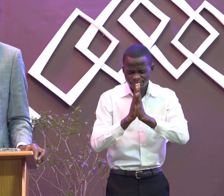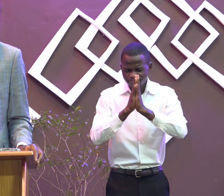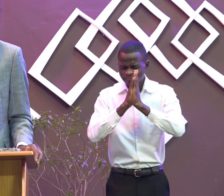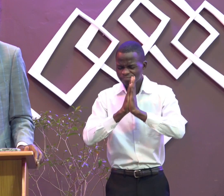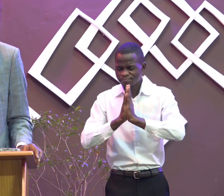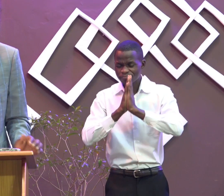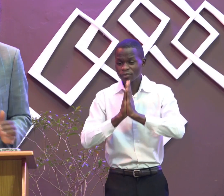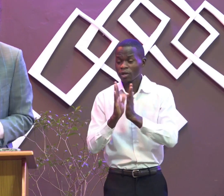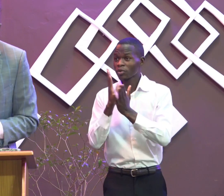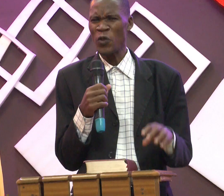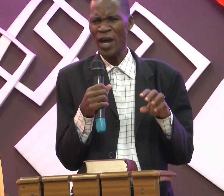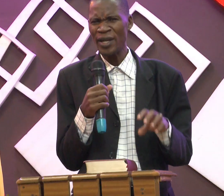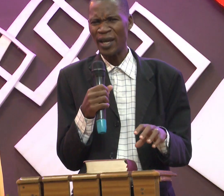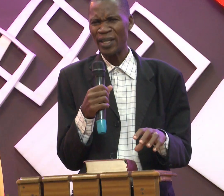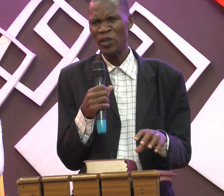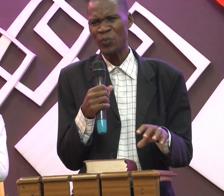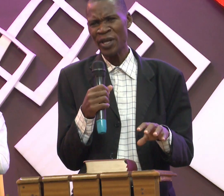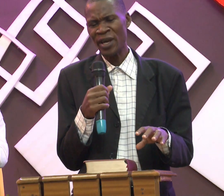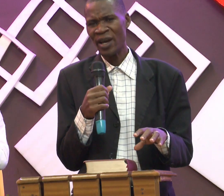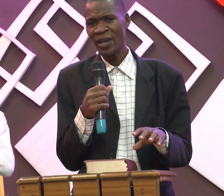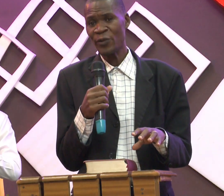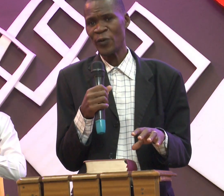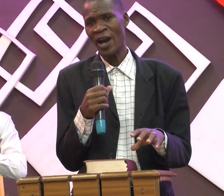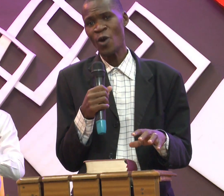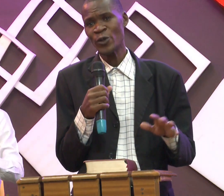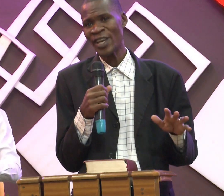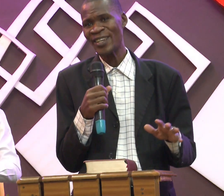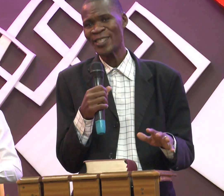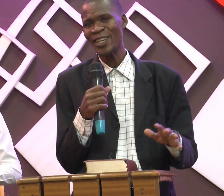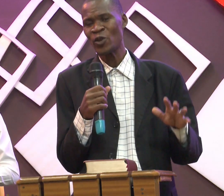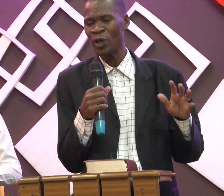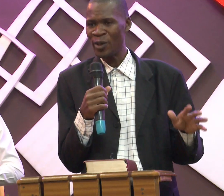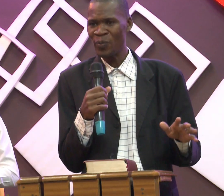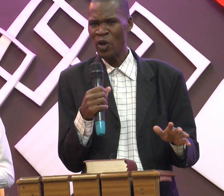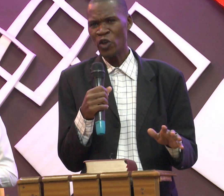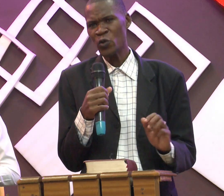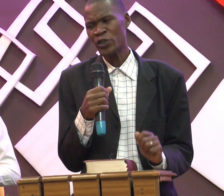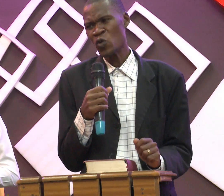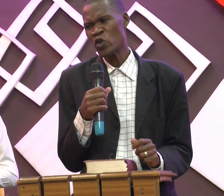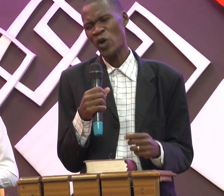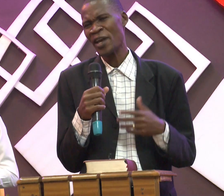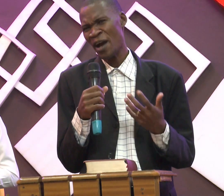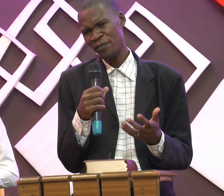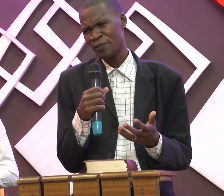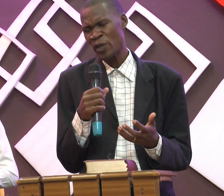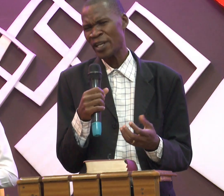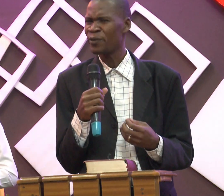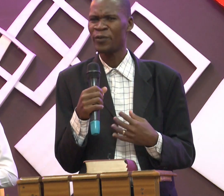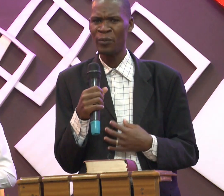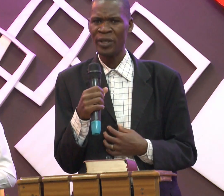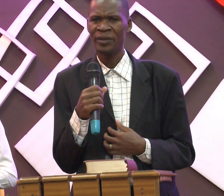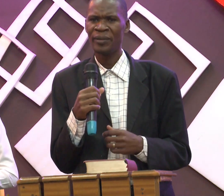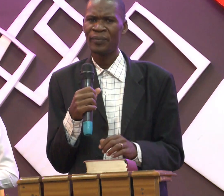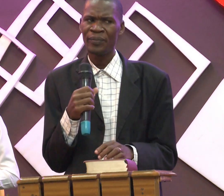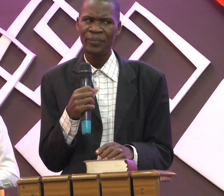ensiga zaaki. He would thunder in prayer, and if you are outside listening to him, you would say, what do I have really